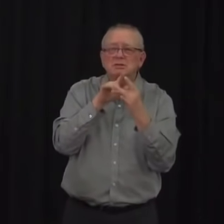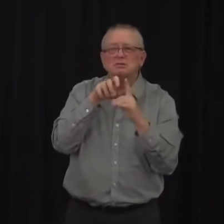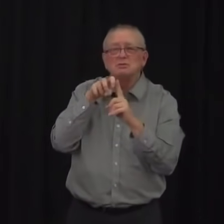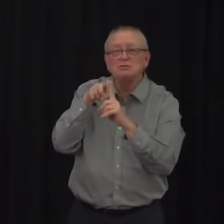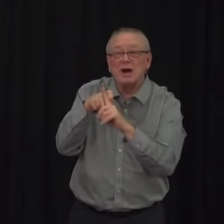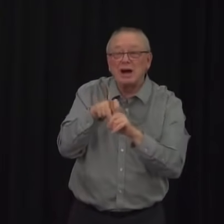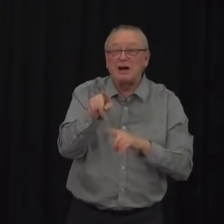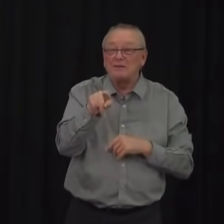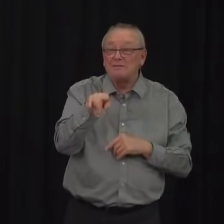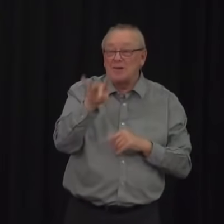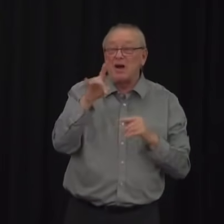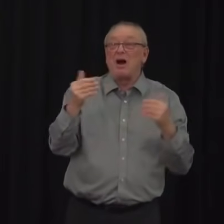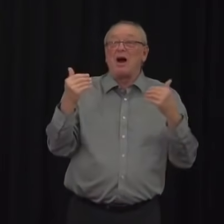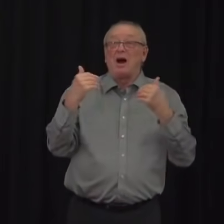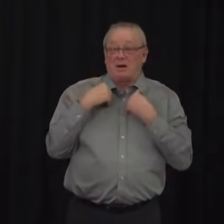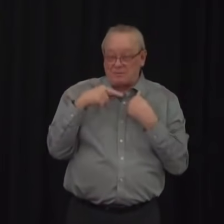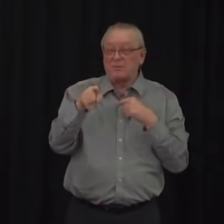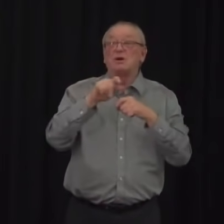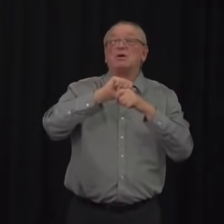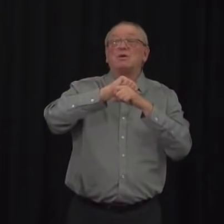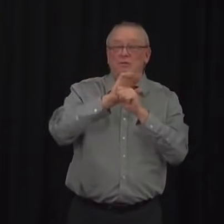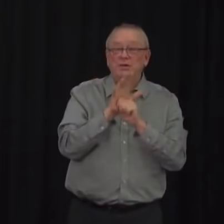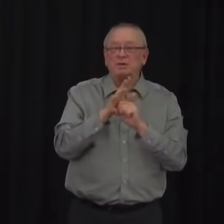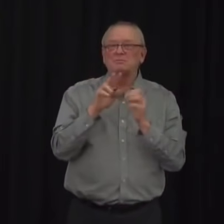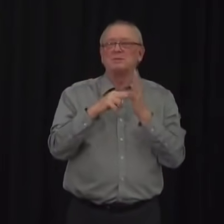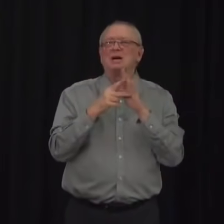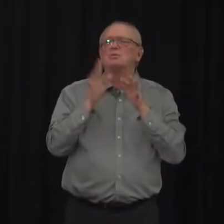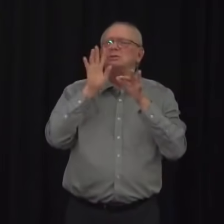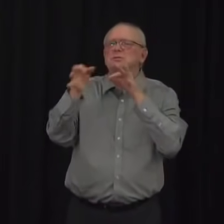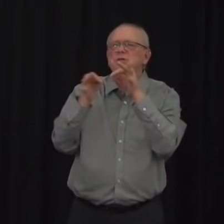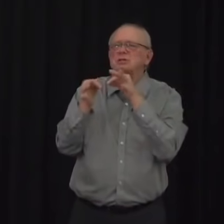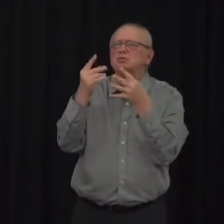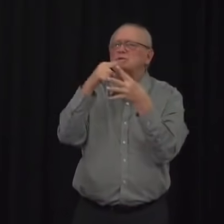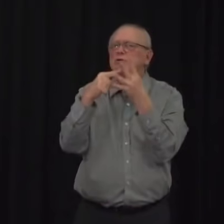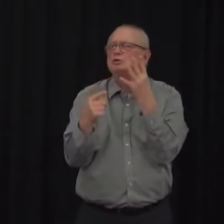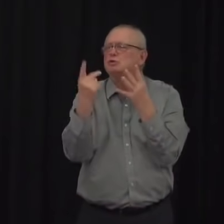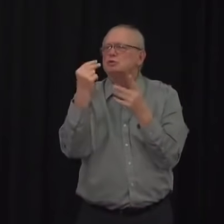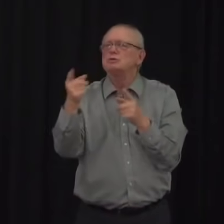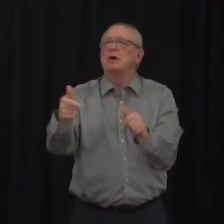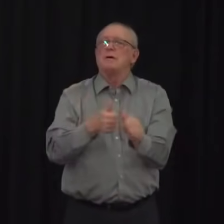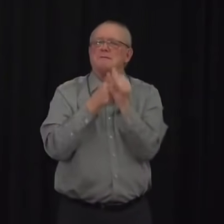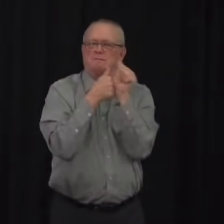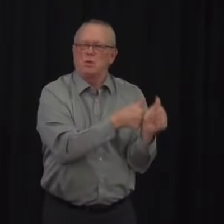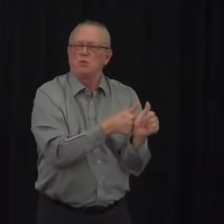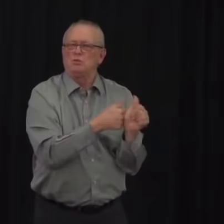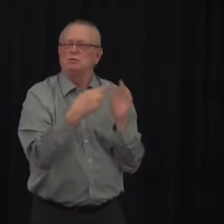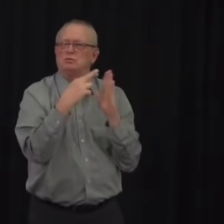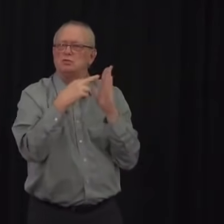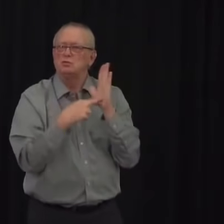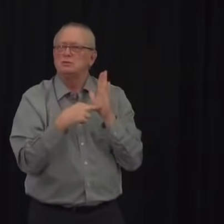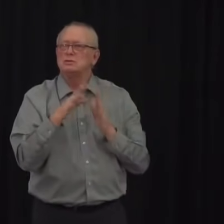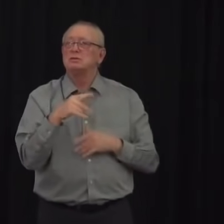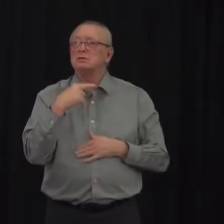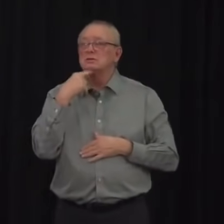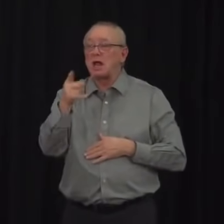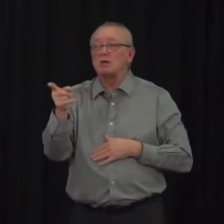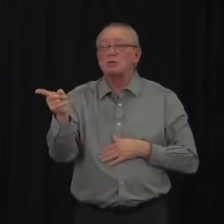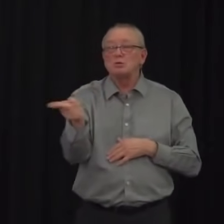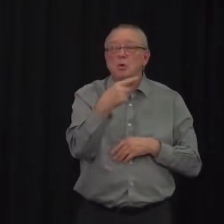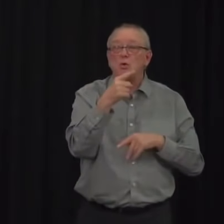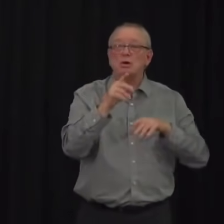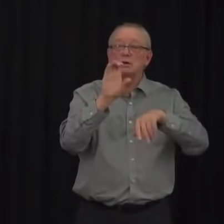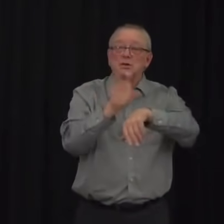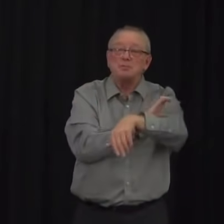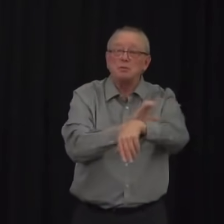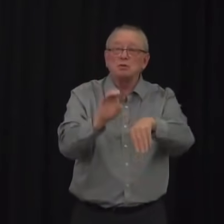the directions that you were given. If you are asked to visit the AHS online portal, please submit the information for your